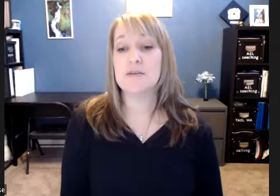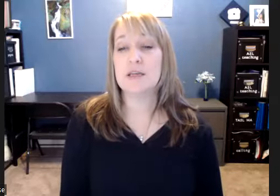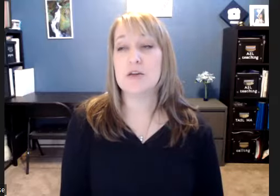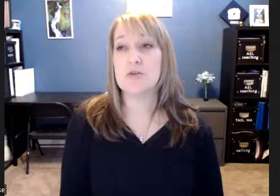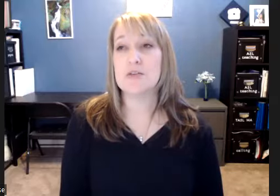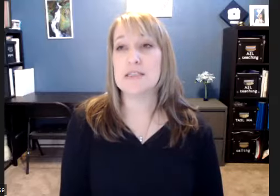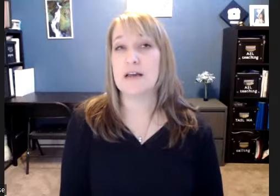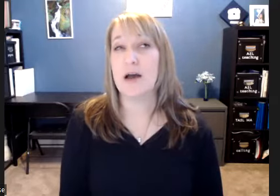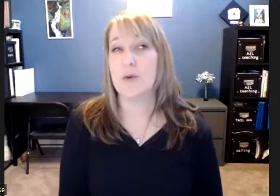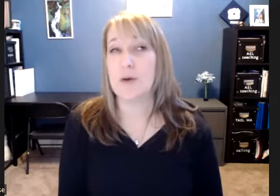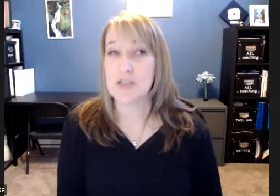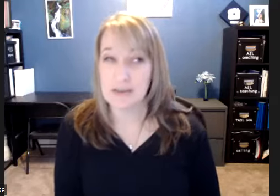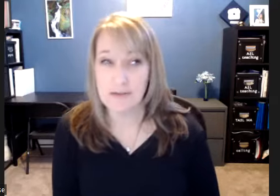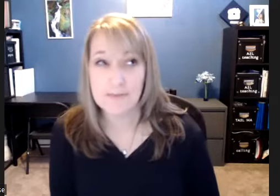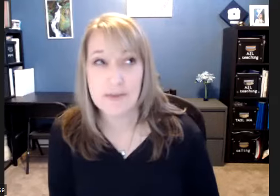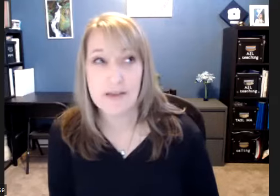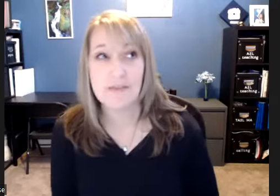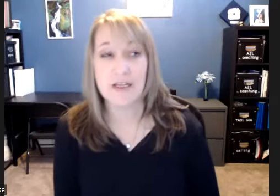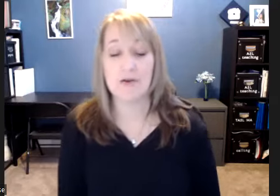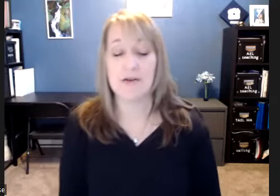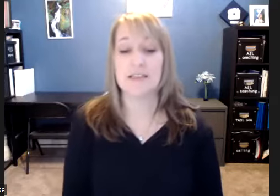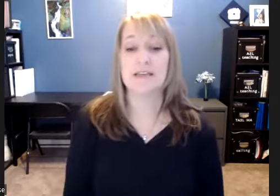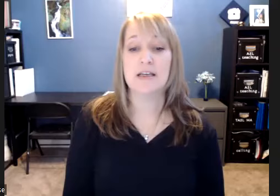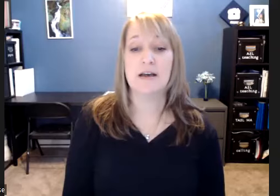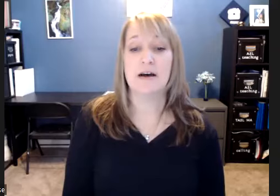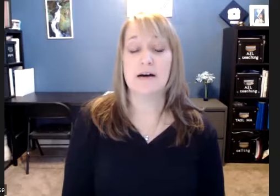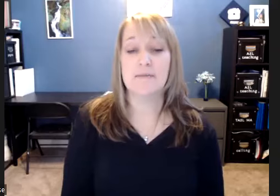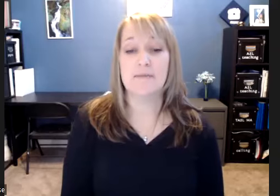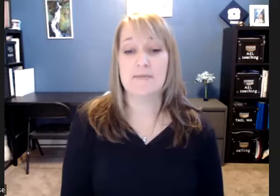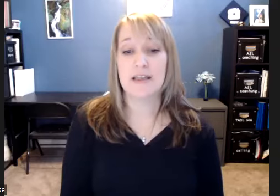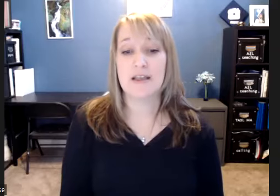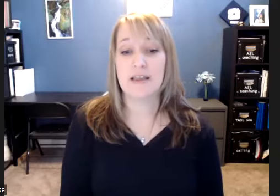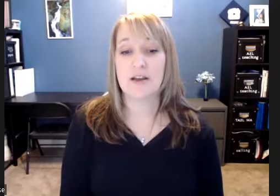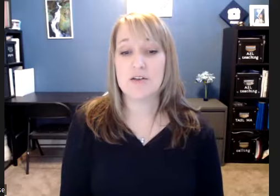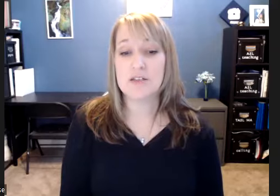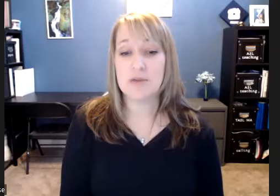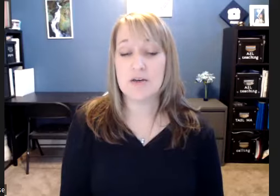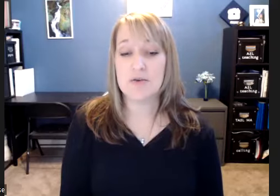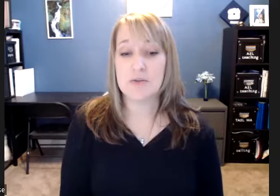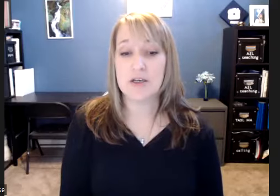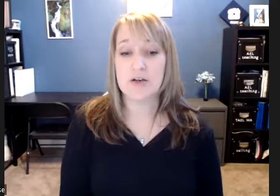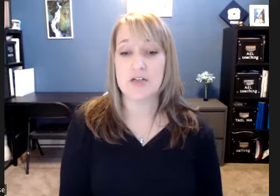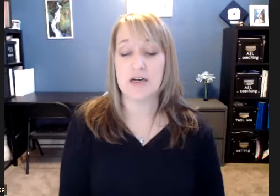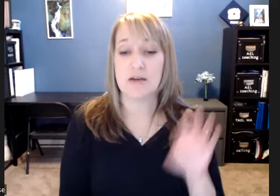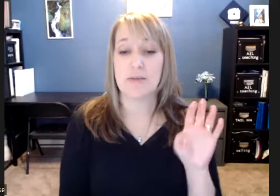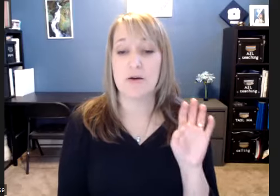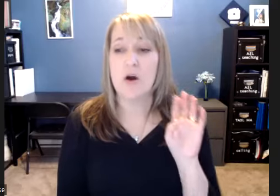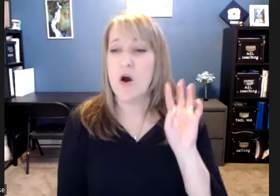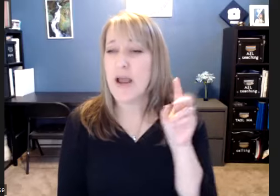be used, we'll watch a little video on this. It can also be used when you're talking about, oh, hey,